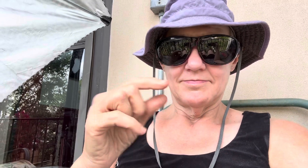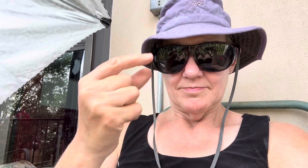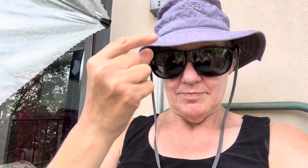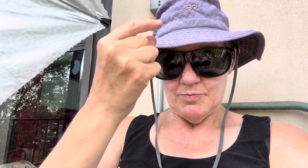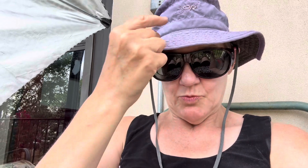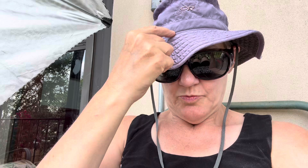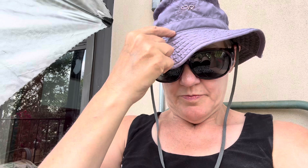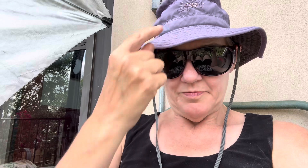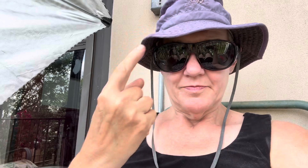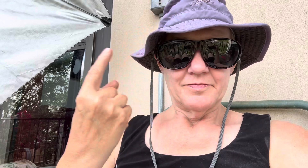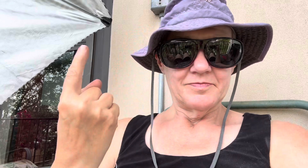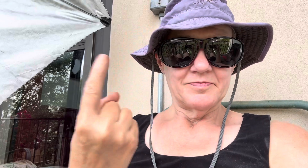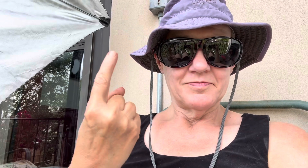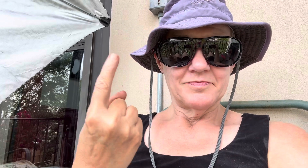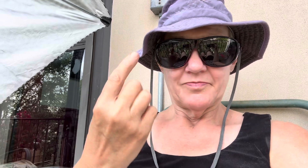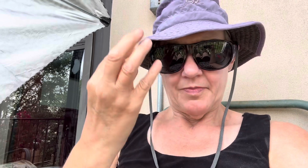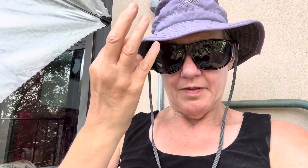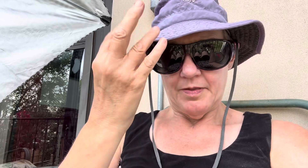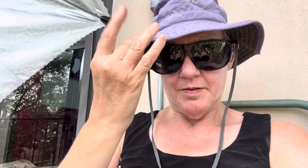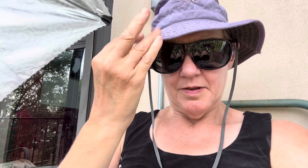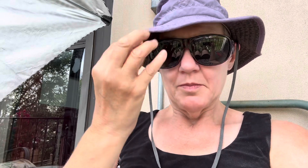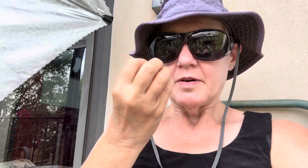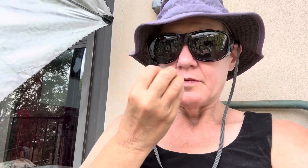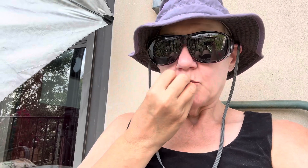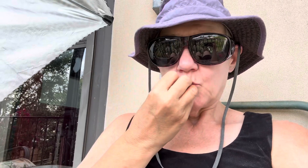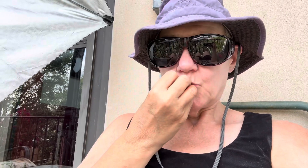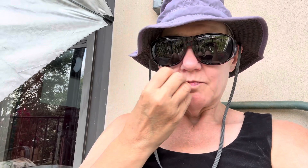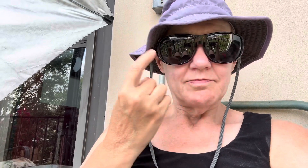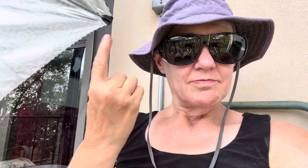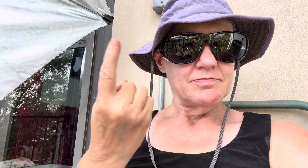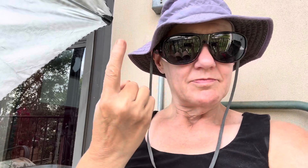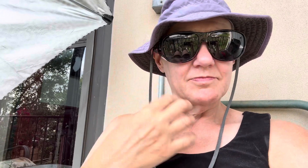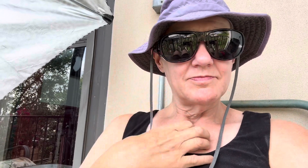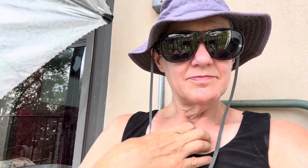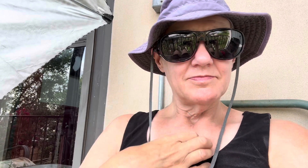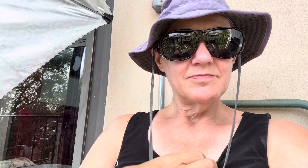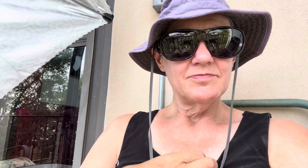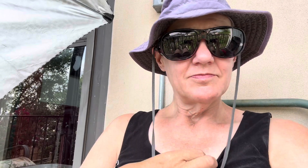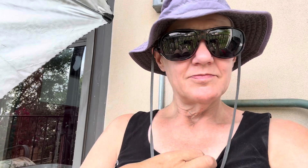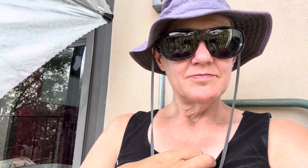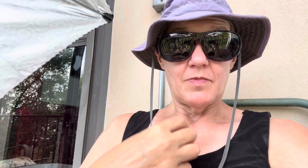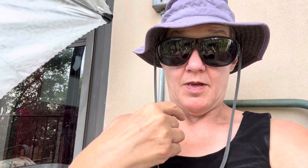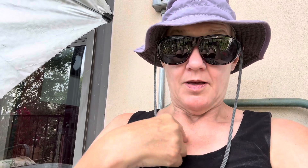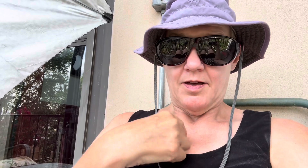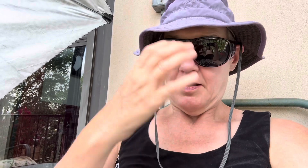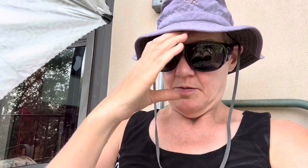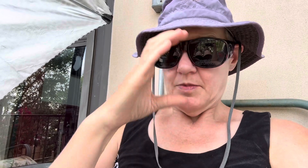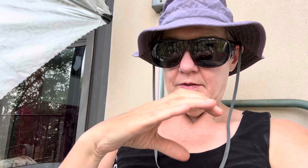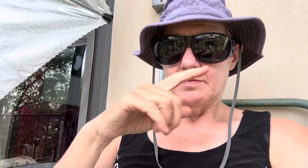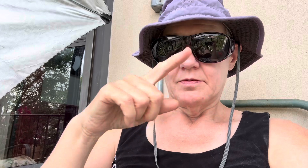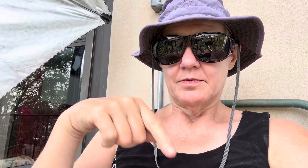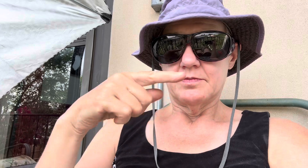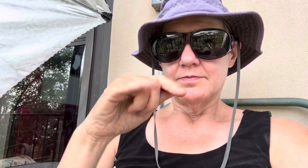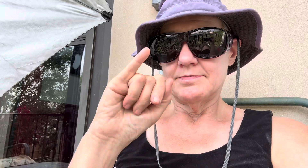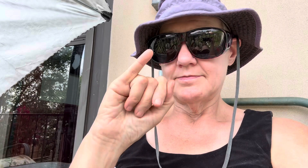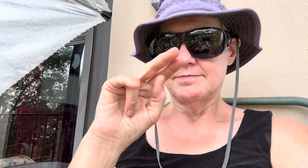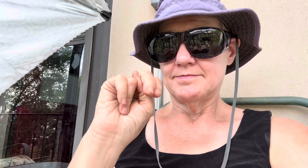that's because I found a way to not always dwell on food. And when you're always thinking about food, it gets you off